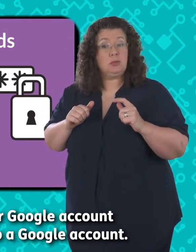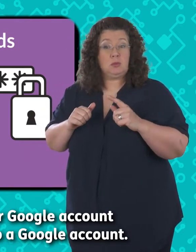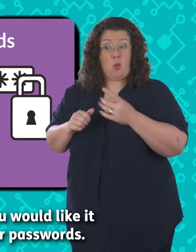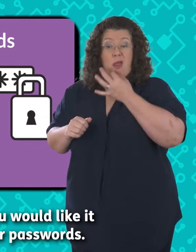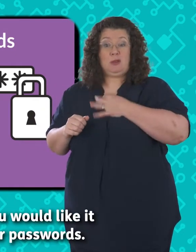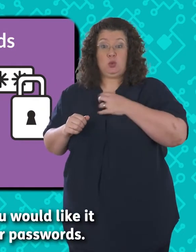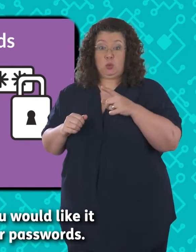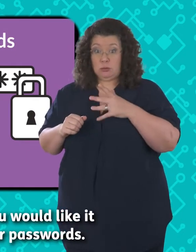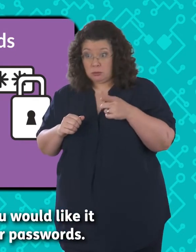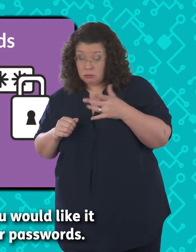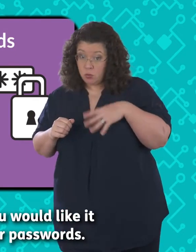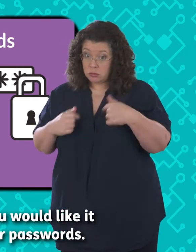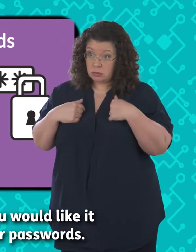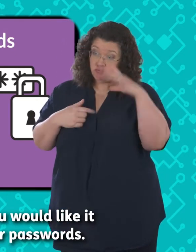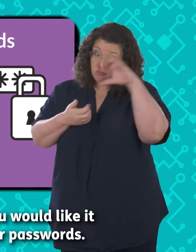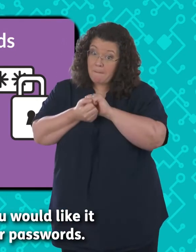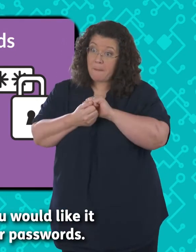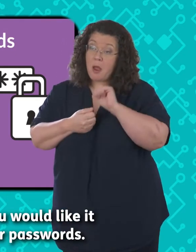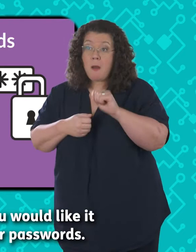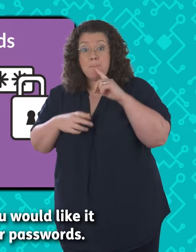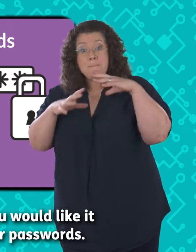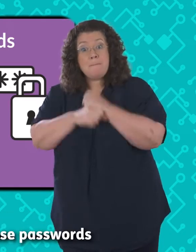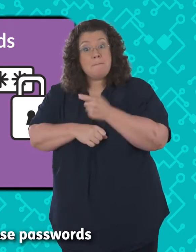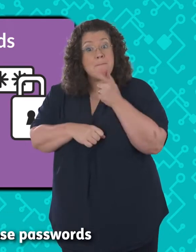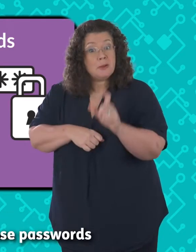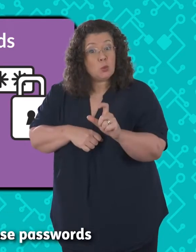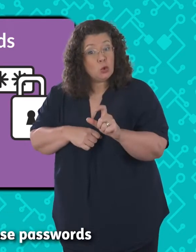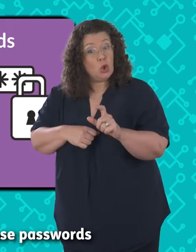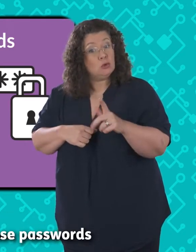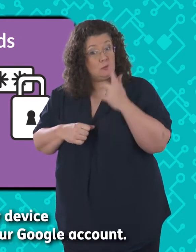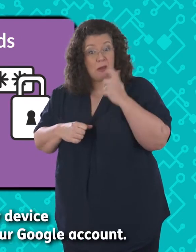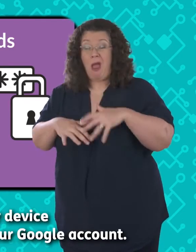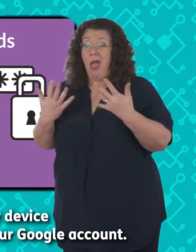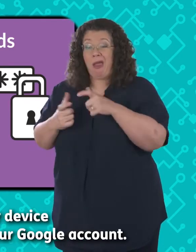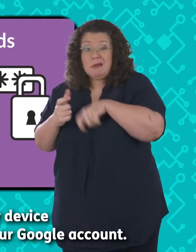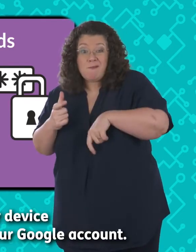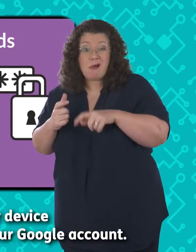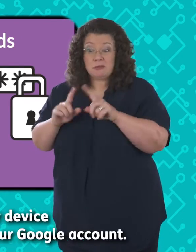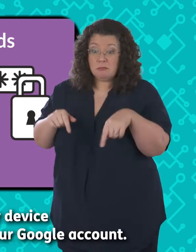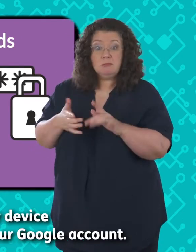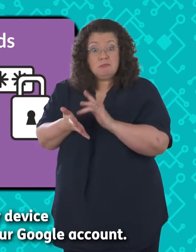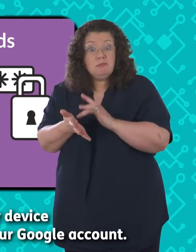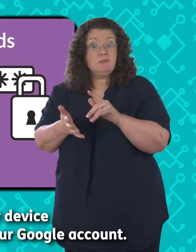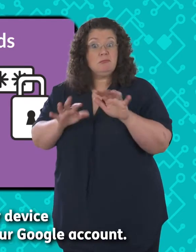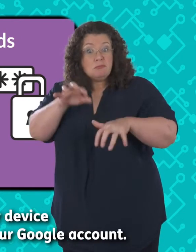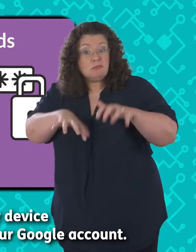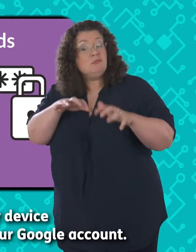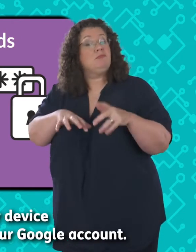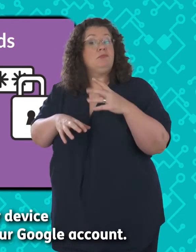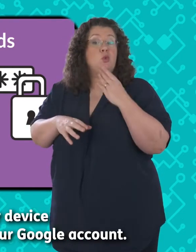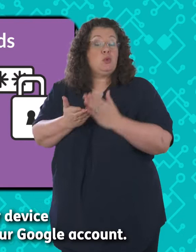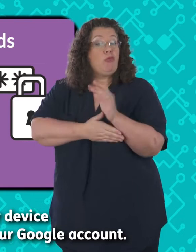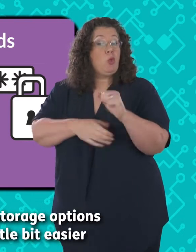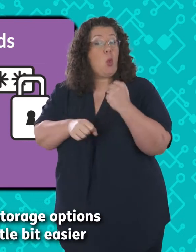account, it will ask you if you would like it to remember your passwords. You can access these passwords on any other device you've signed into with your Google